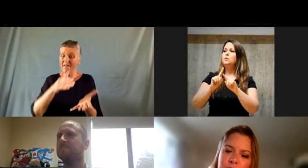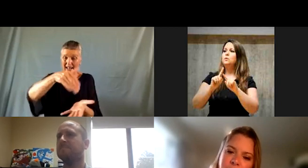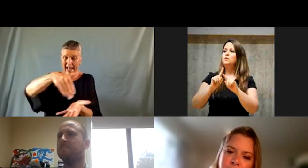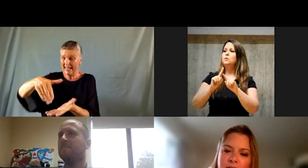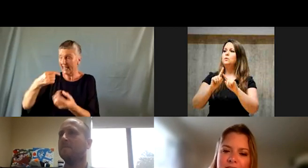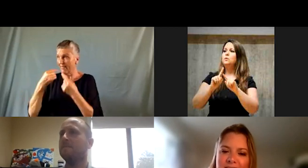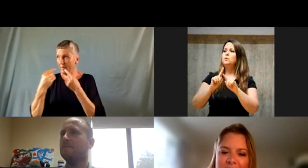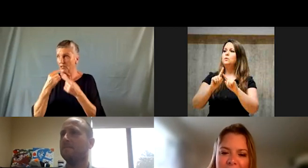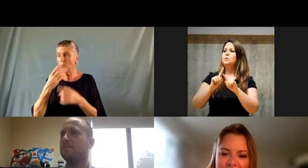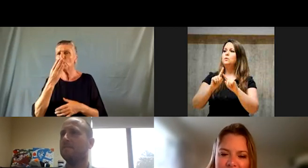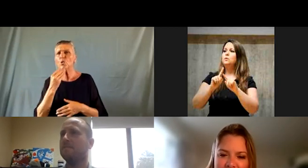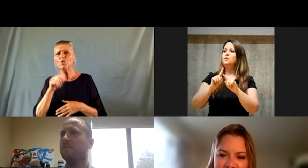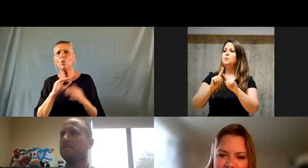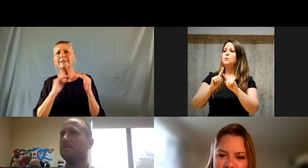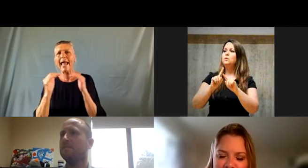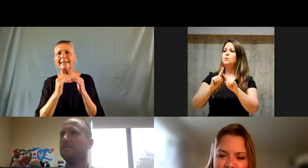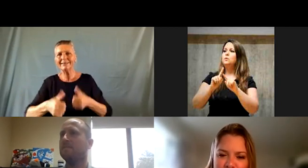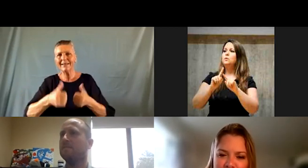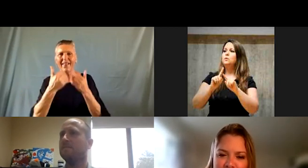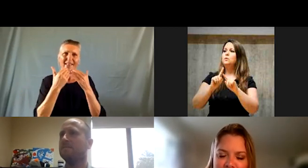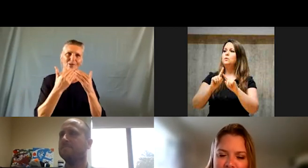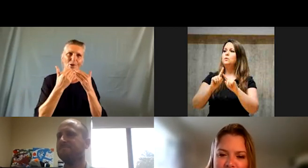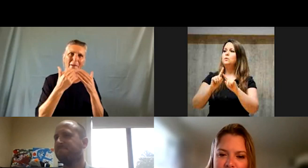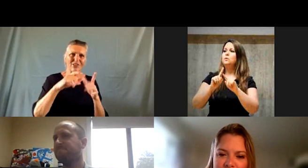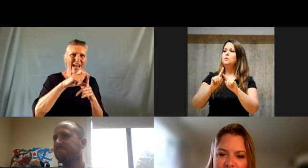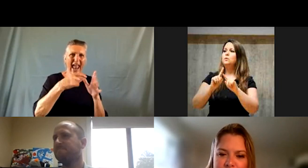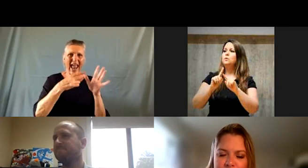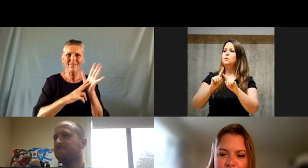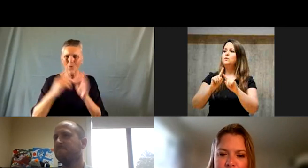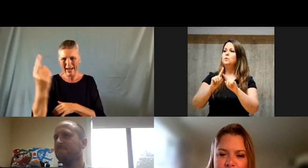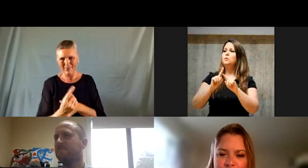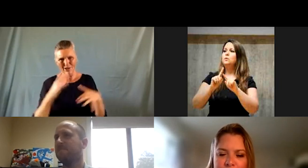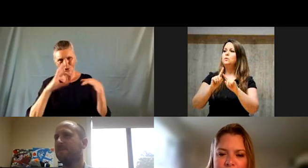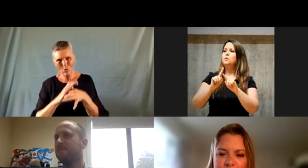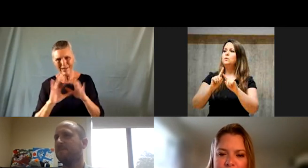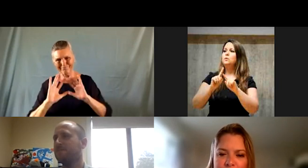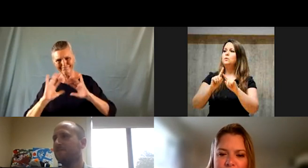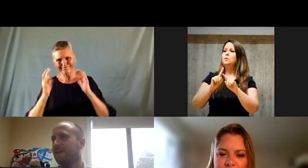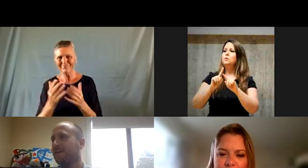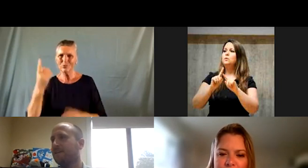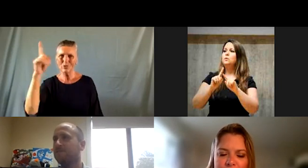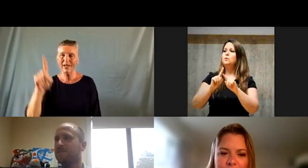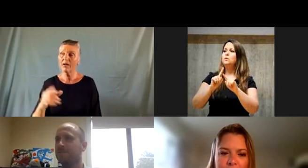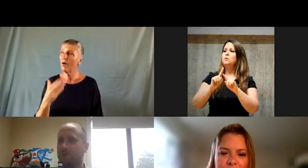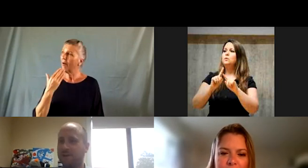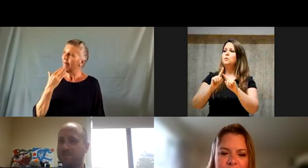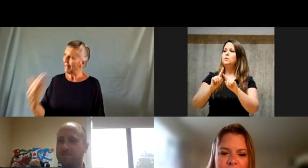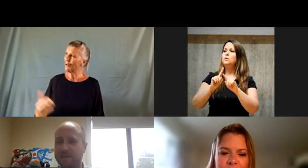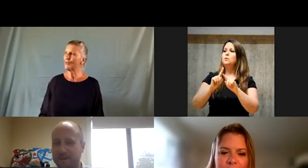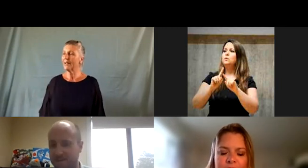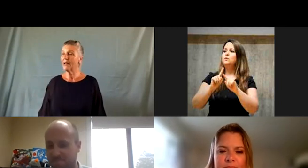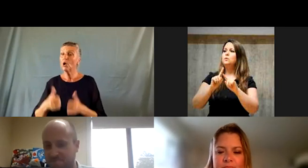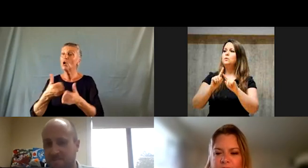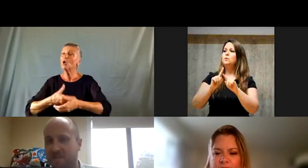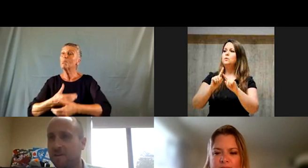used for the standards. Dan, thank you so much for being here today with us. Thanks, Juliana, and good morning,